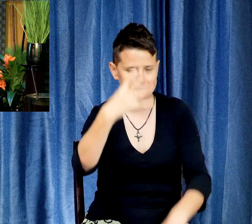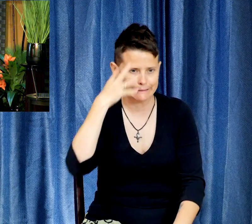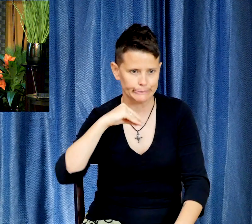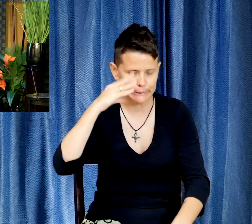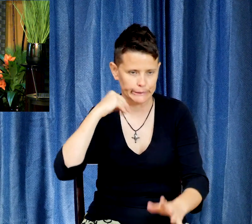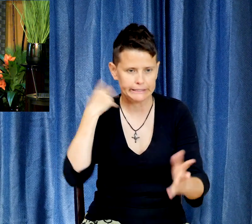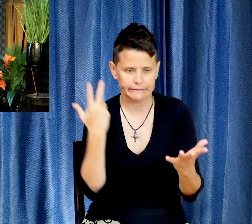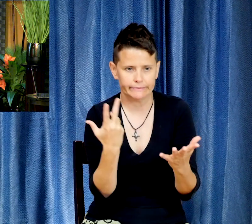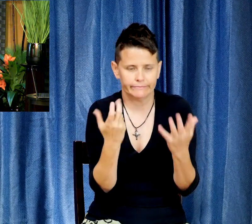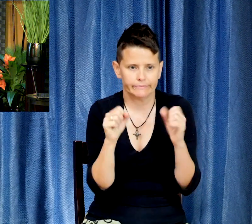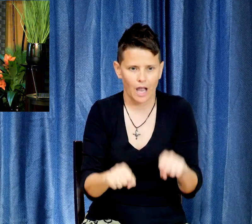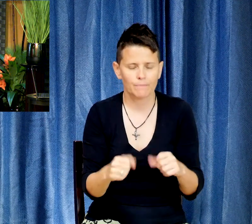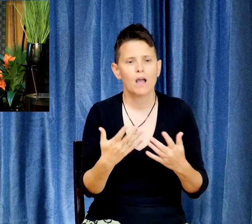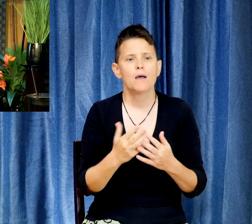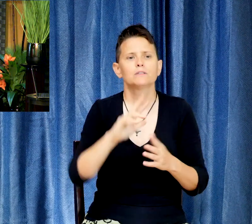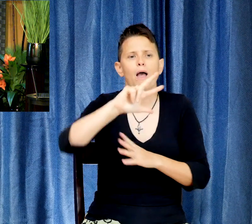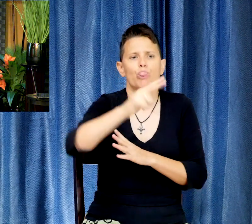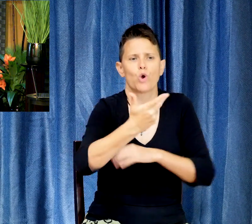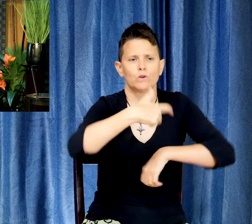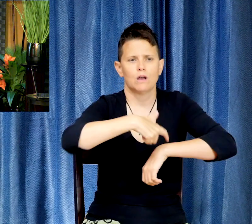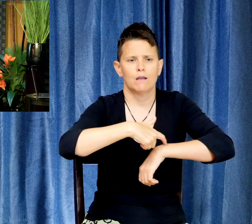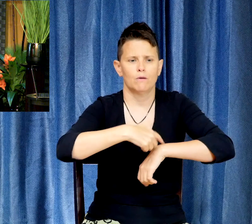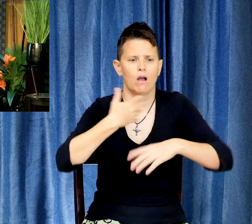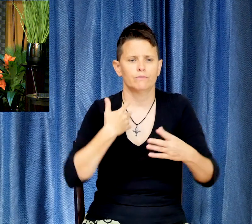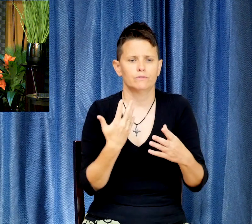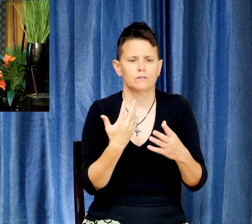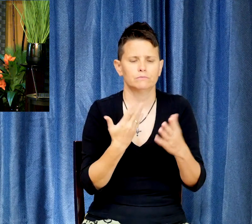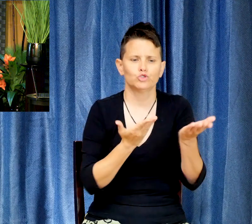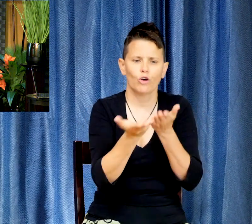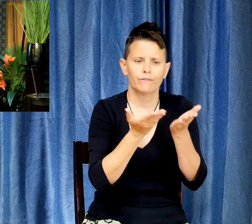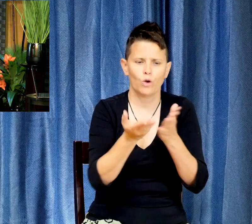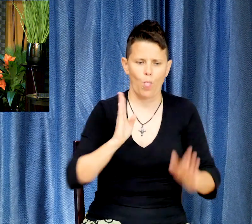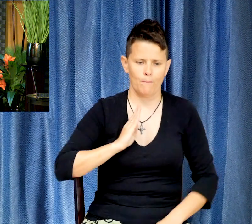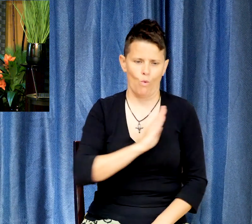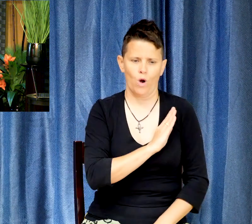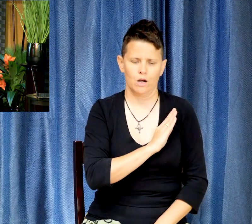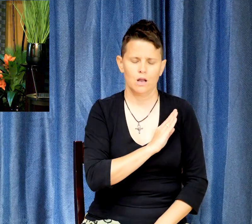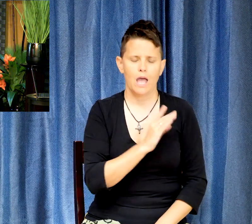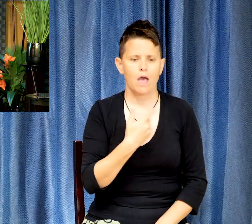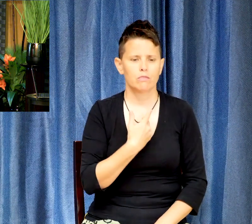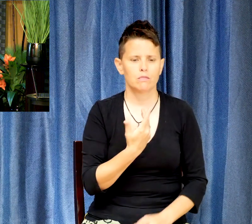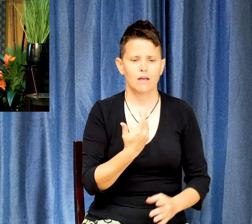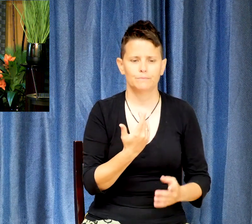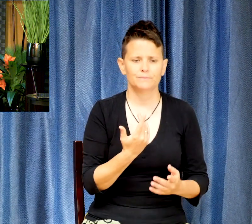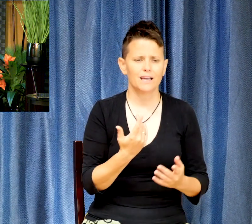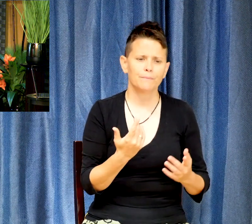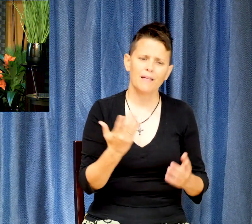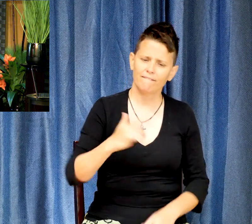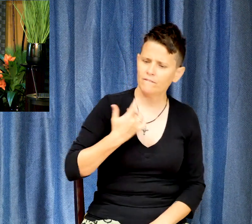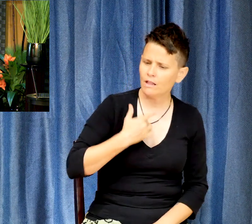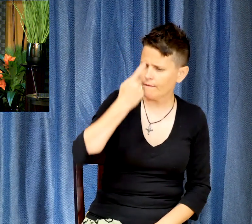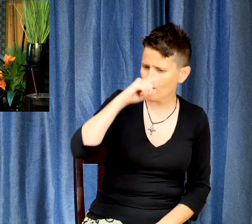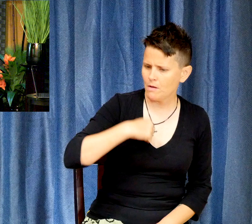term on the board of trustees, I get often asked a lot about the dynamic of serving on the board, and that word grace is what comes to me. Like